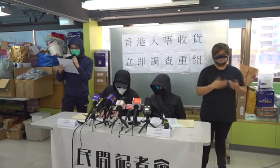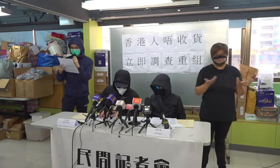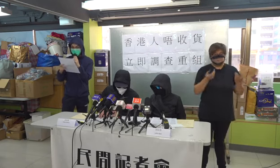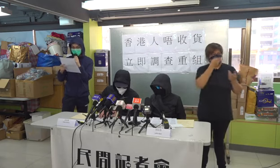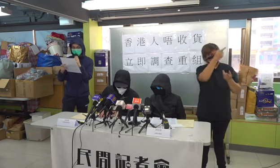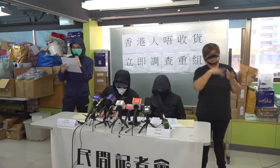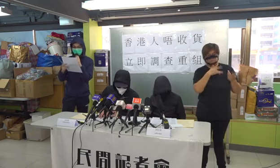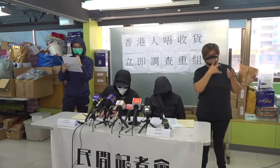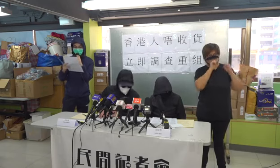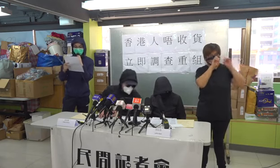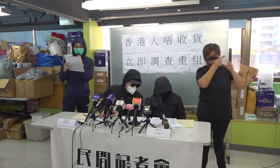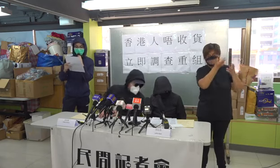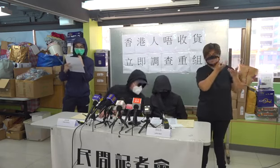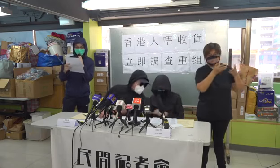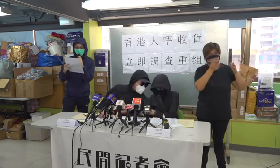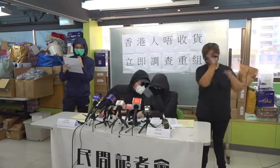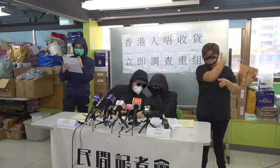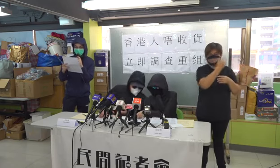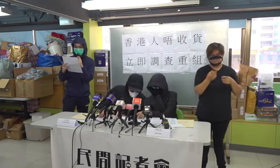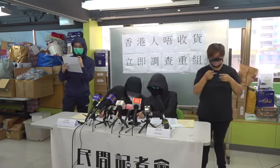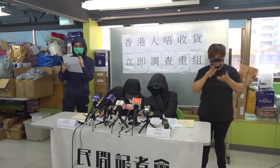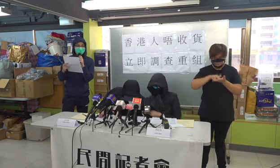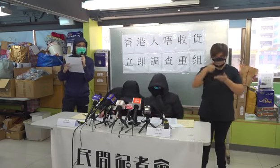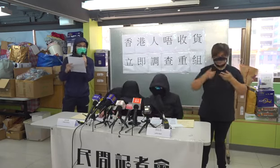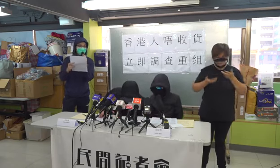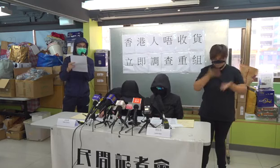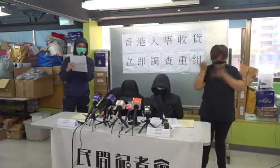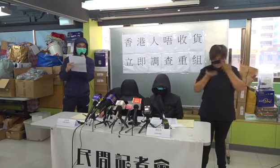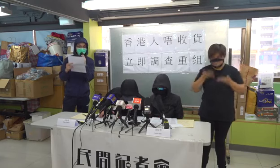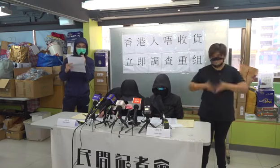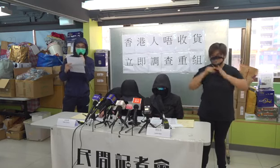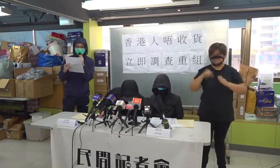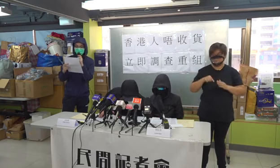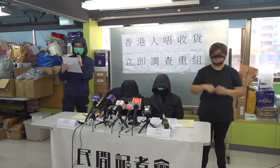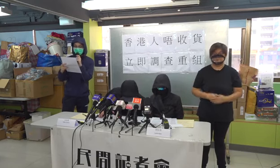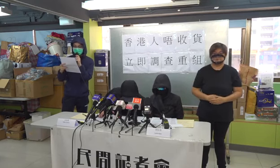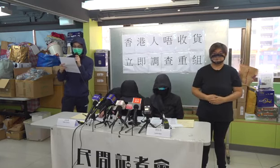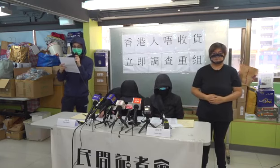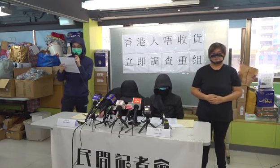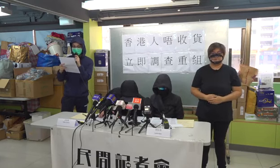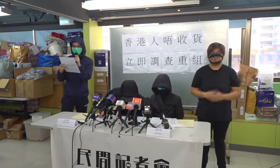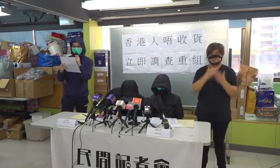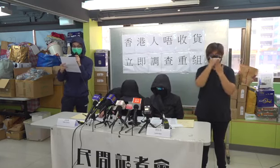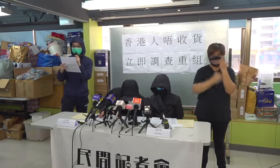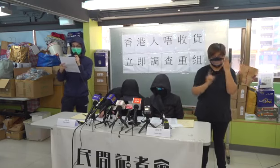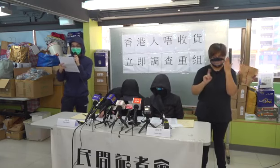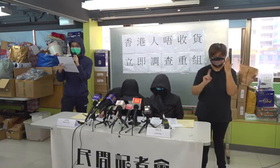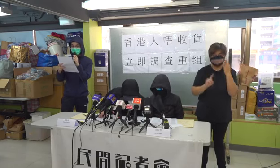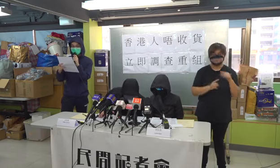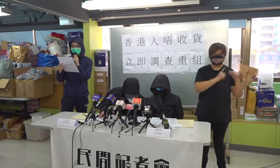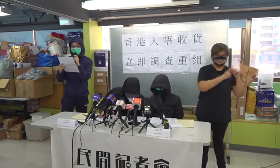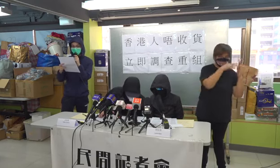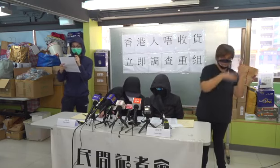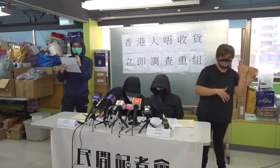independence in the Independent Police Complaints Council. First, we'll come with our Chinese and English speaker, and then we'll conclude with a